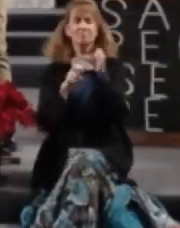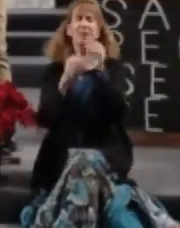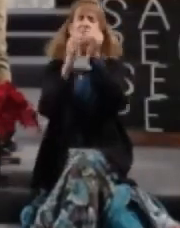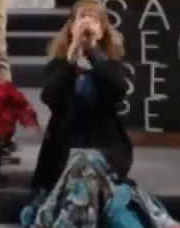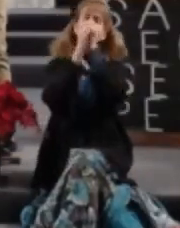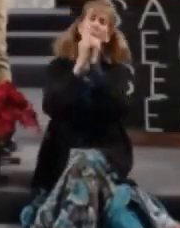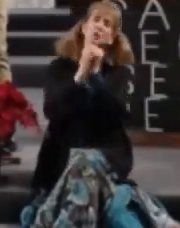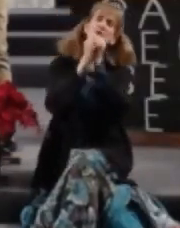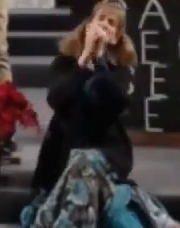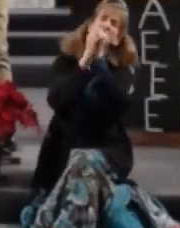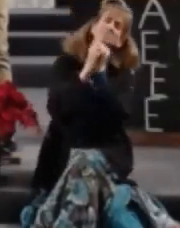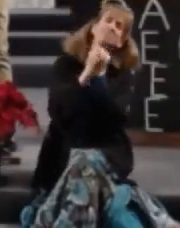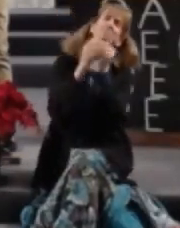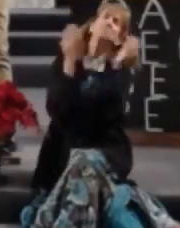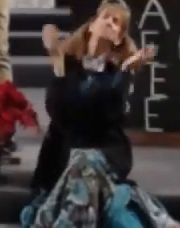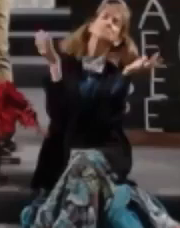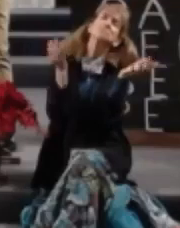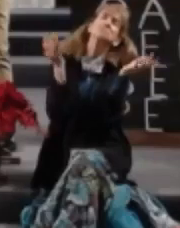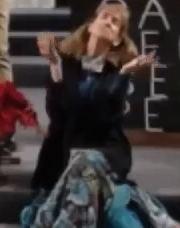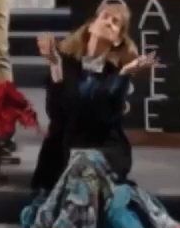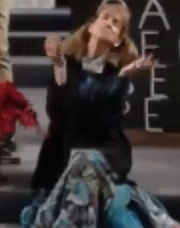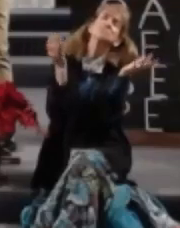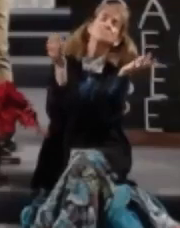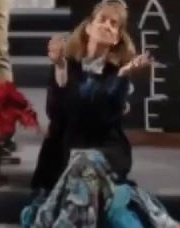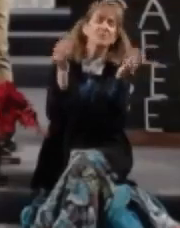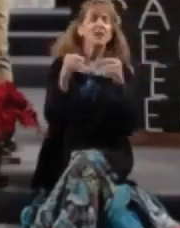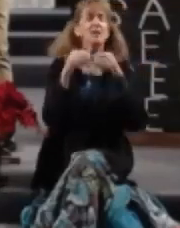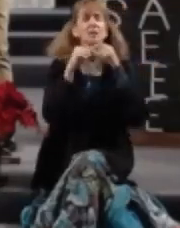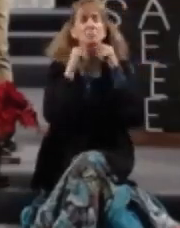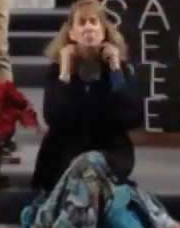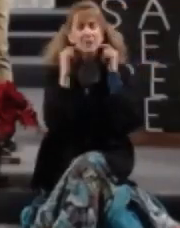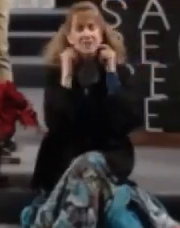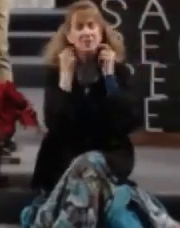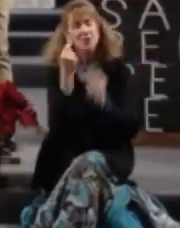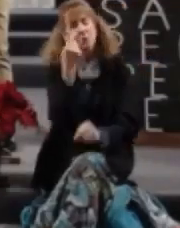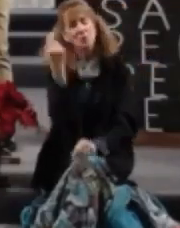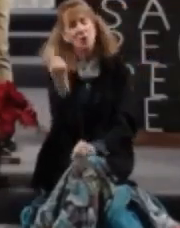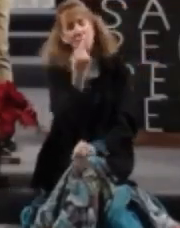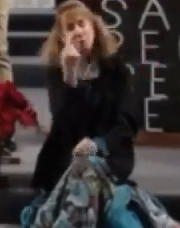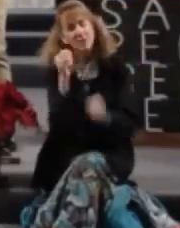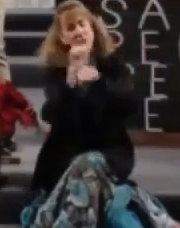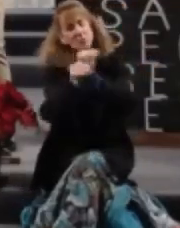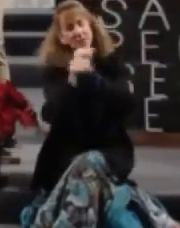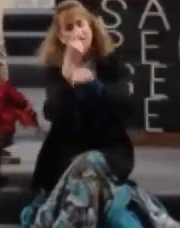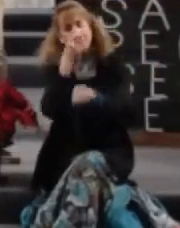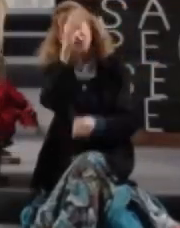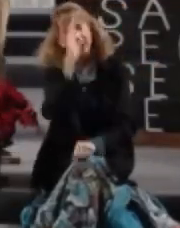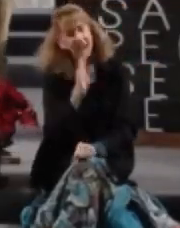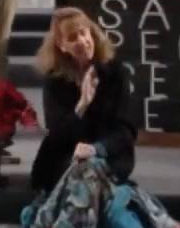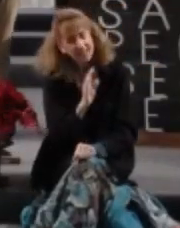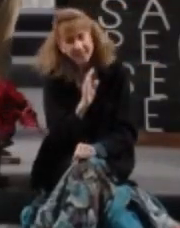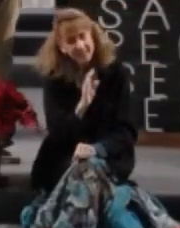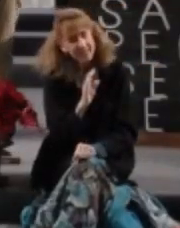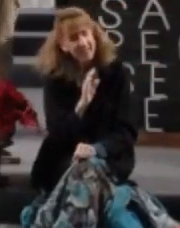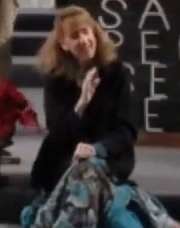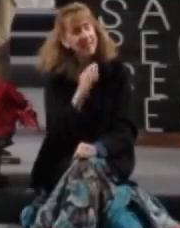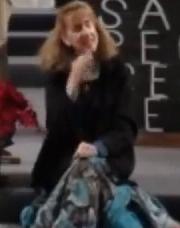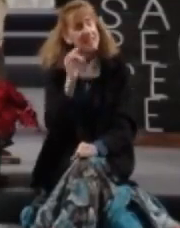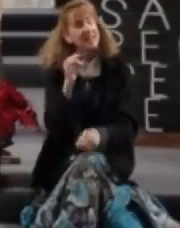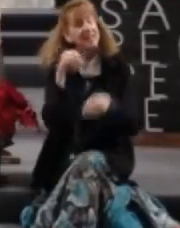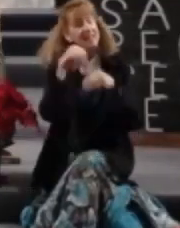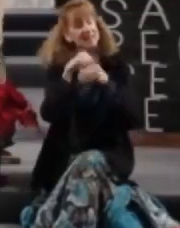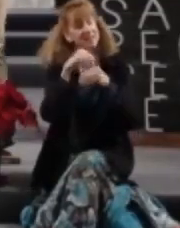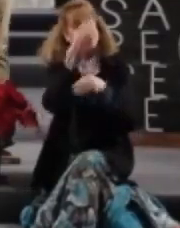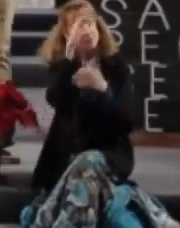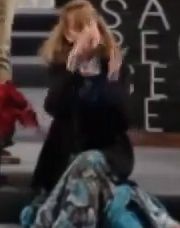worship. They were always working for God. As 1 Corinthians chapter 15, verse 58